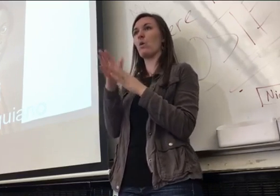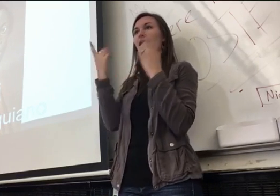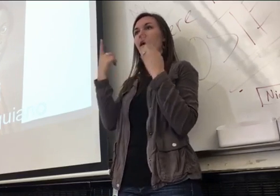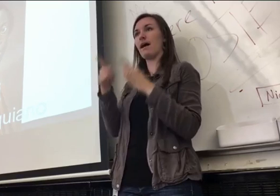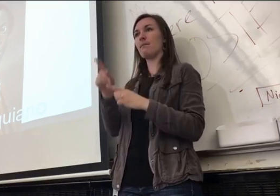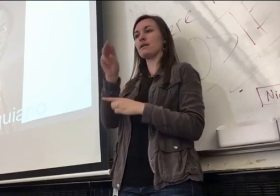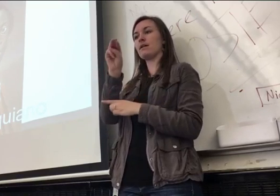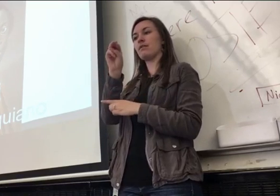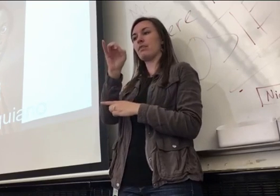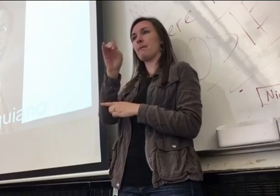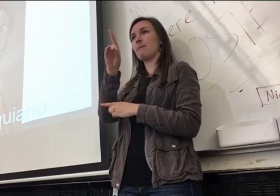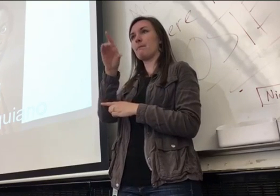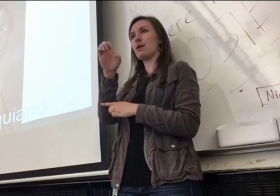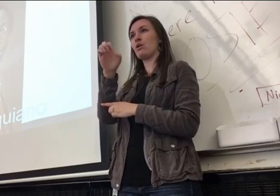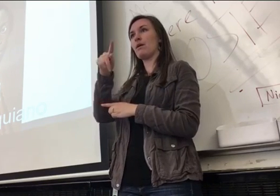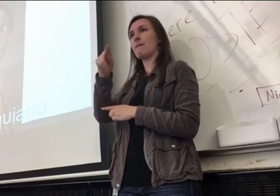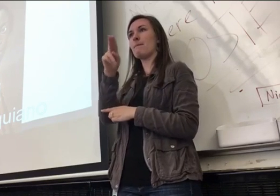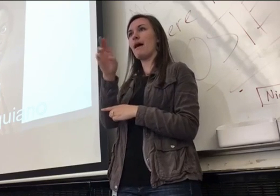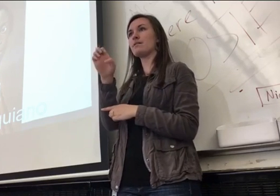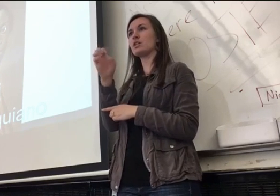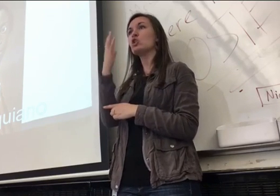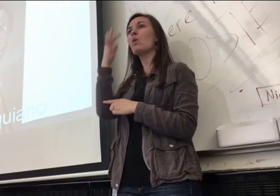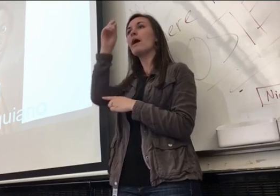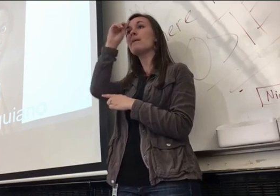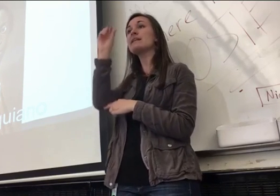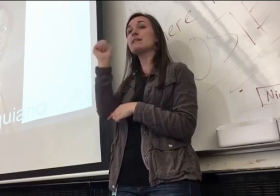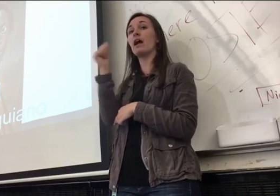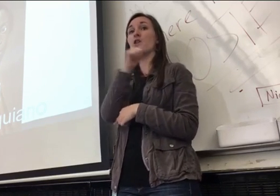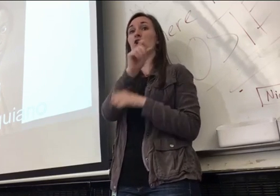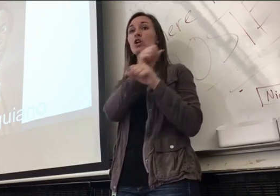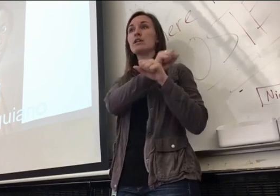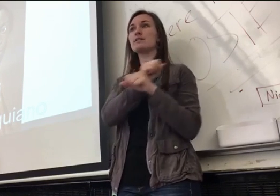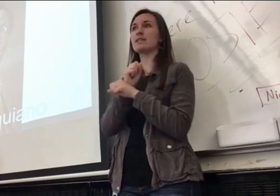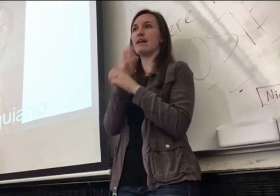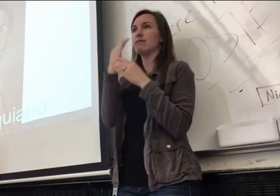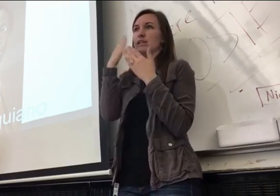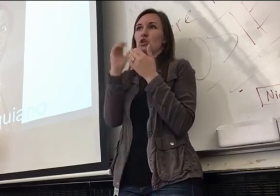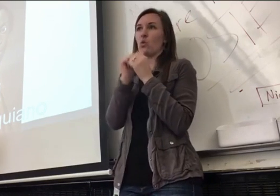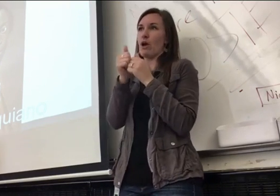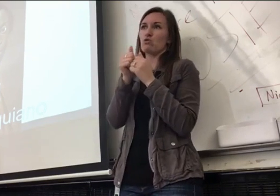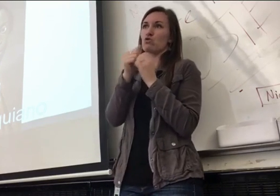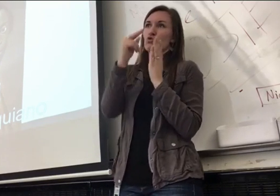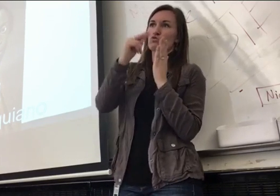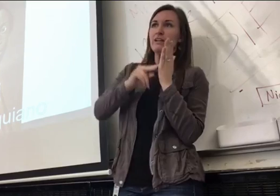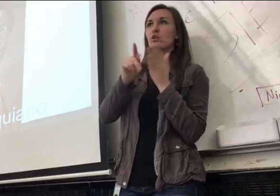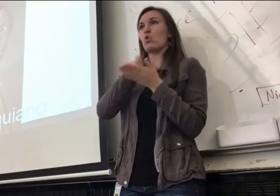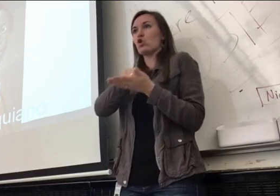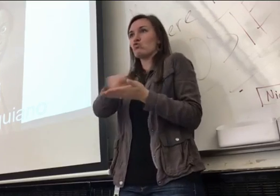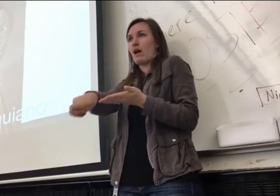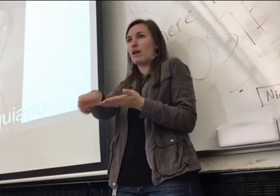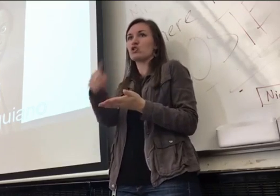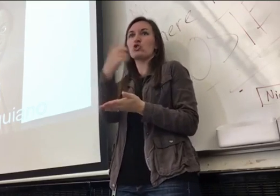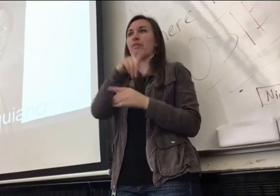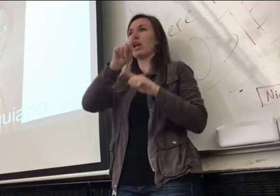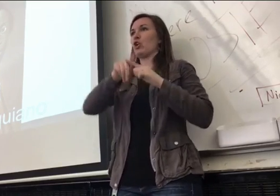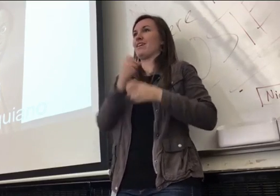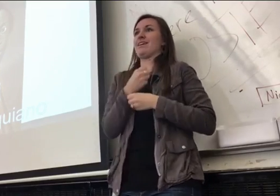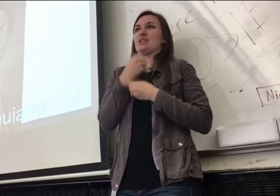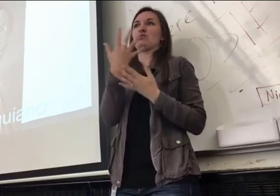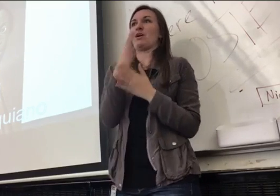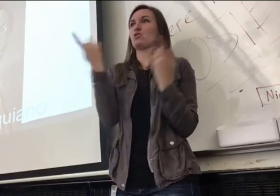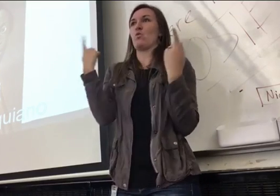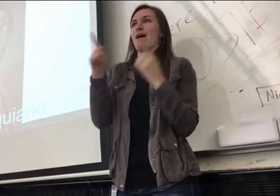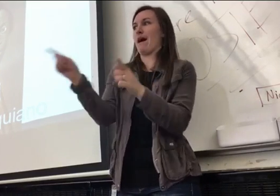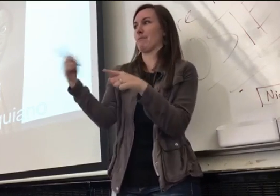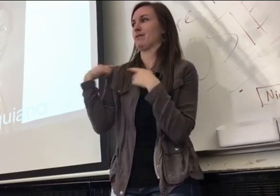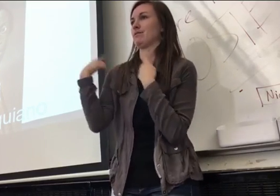they definitely didn't know how to write English. But because he was so well educated, his slave master actually taught him English that he was able to write this. So